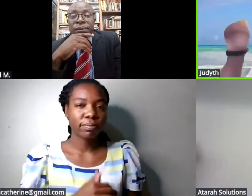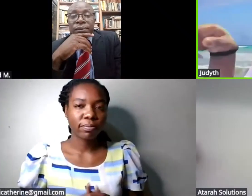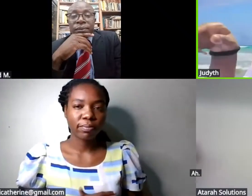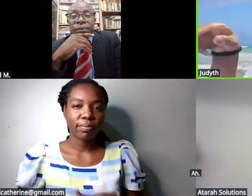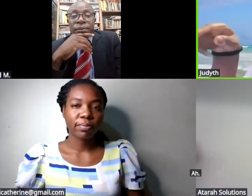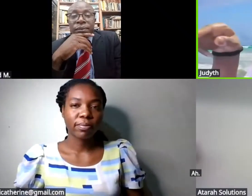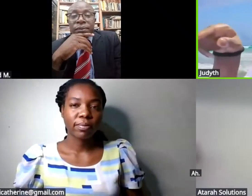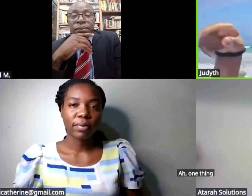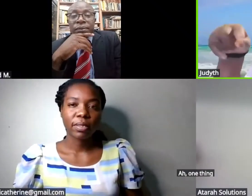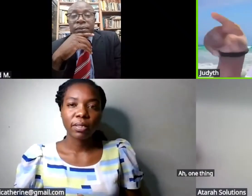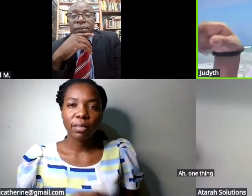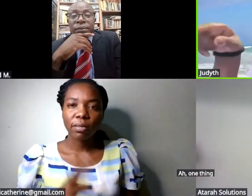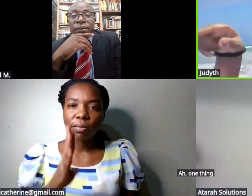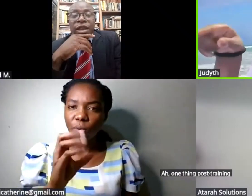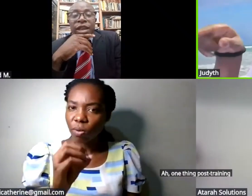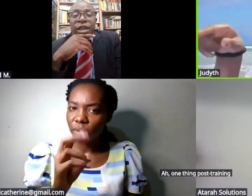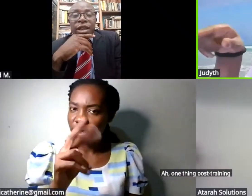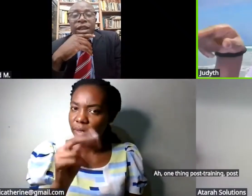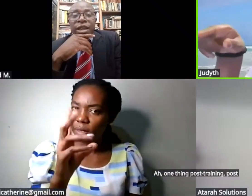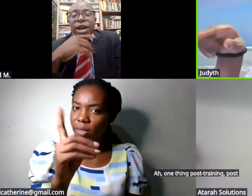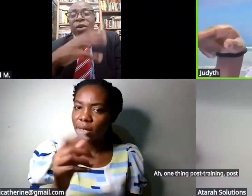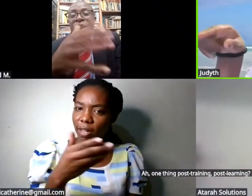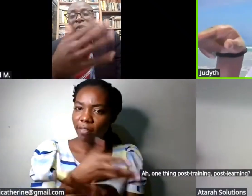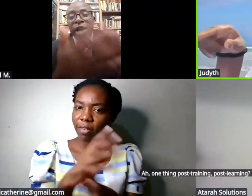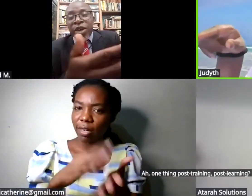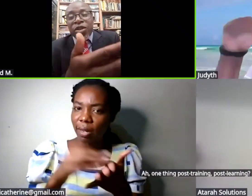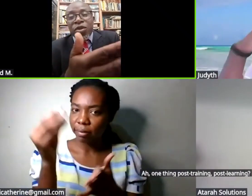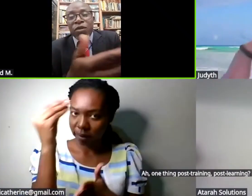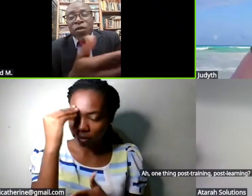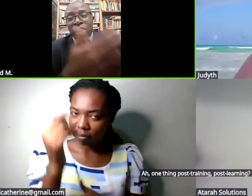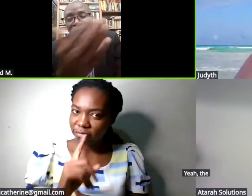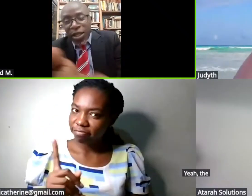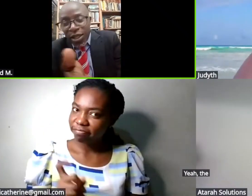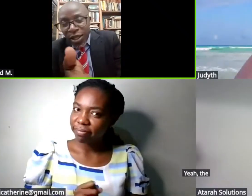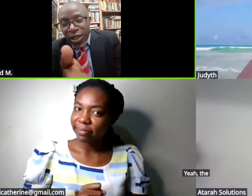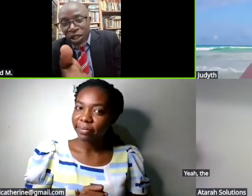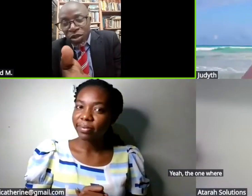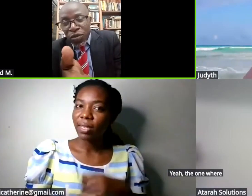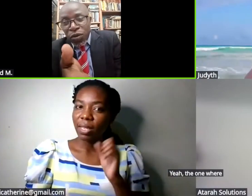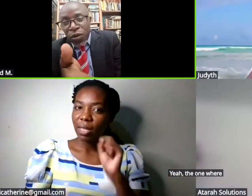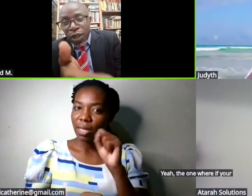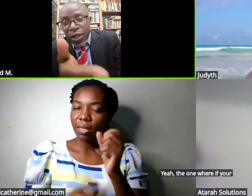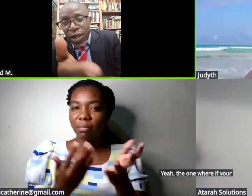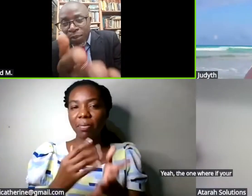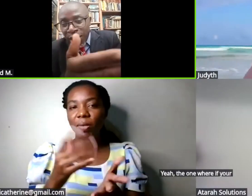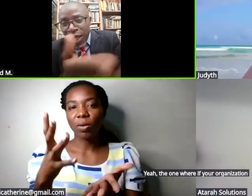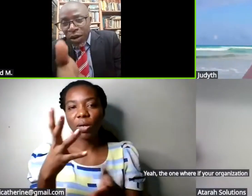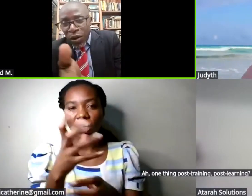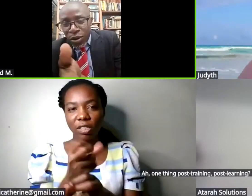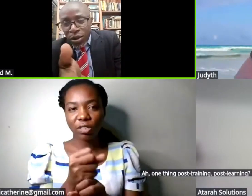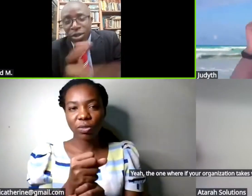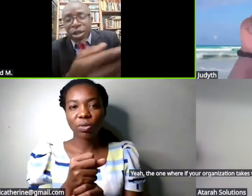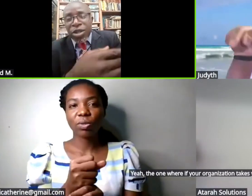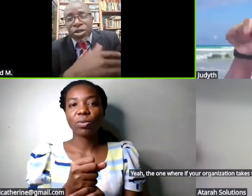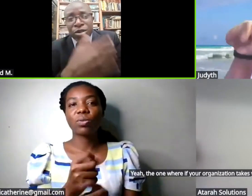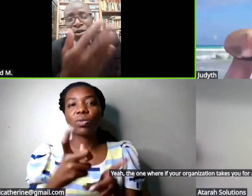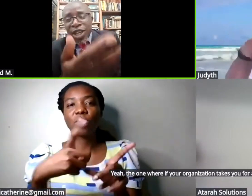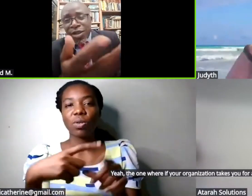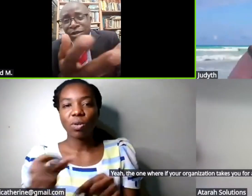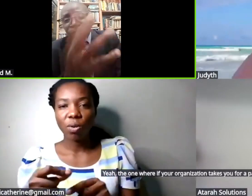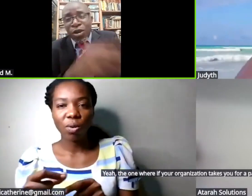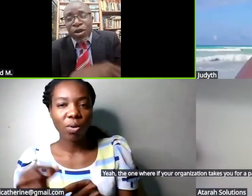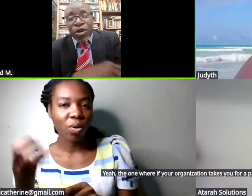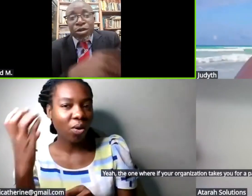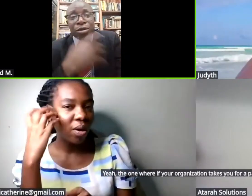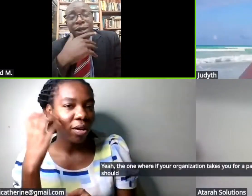Bonding post-training, post-learning? Yeah, the one where if an organization takes you for a particular course, should you